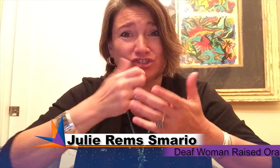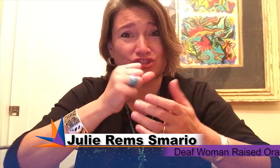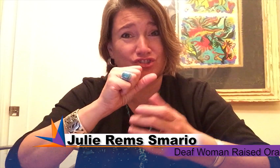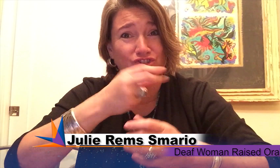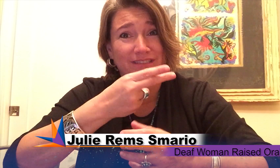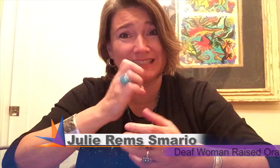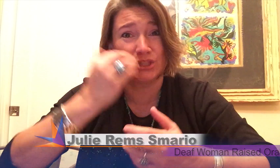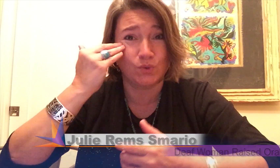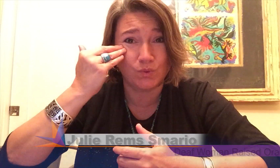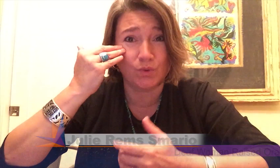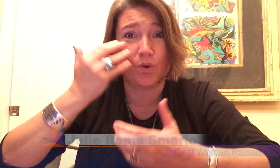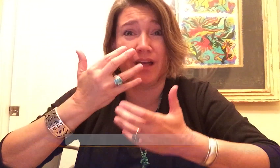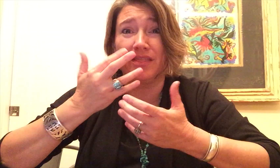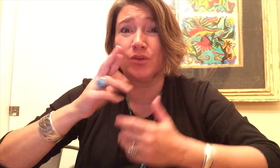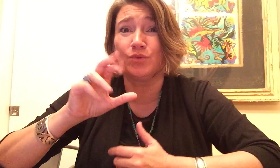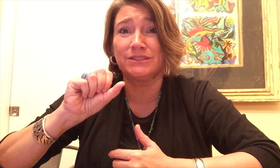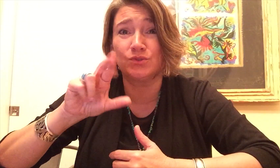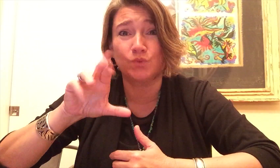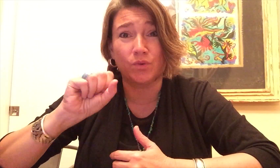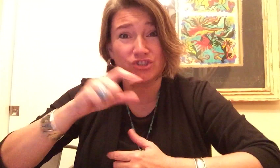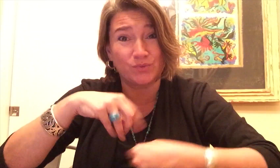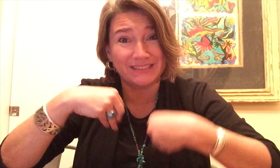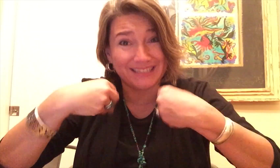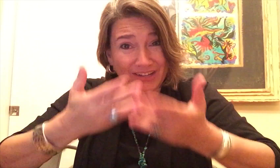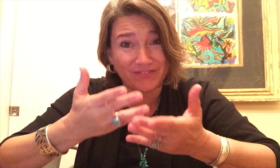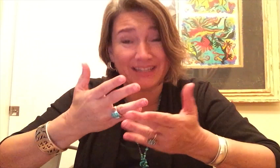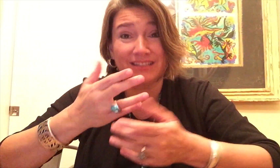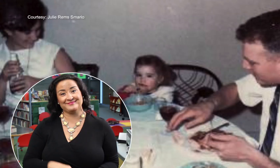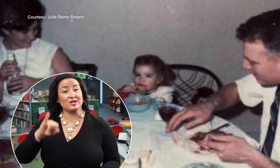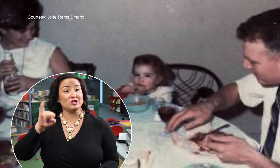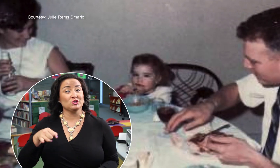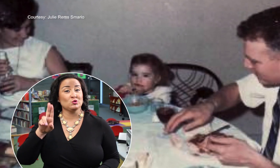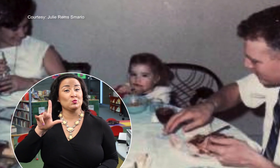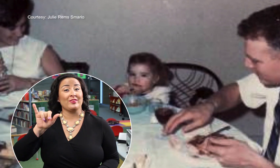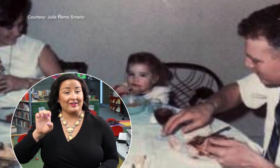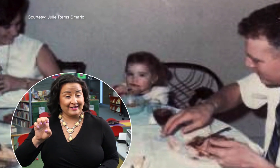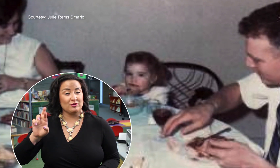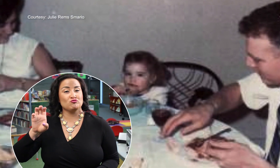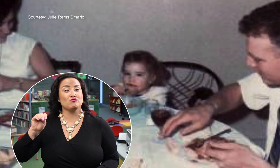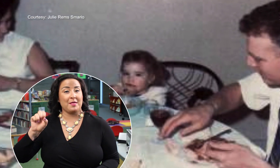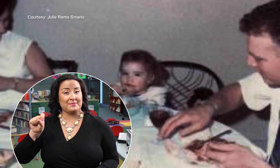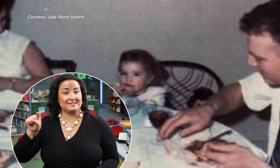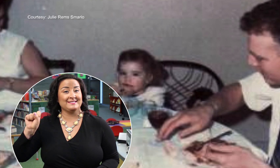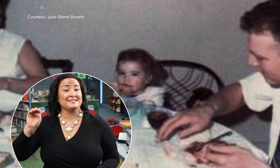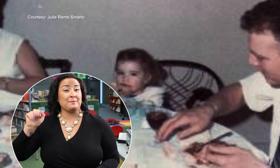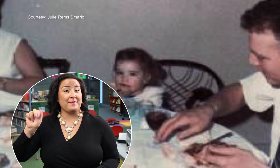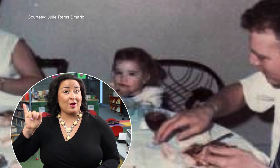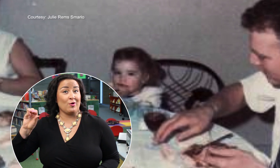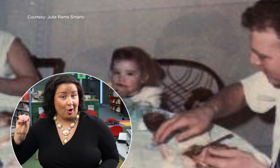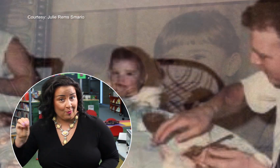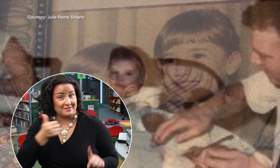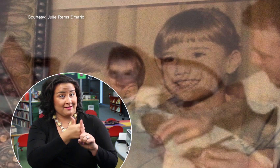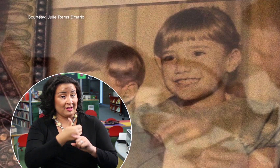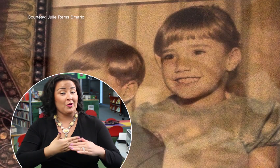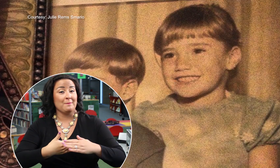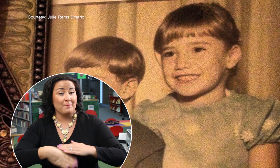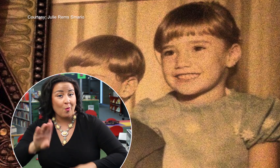based on what she knew and the resources she was given. Julie Rems Smario was born deaf, but she